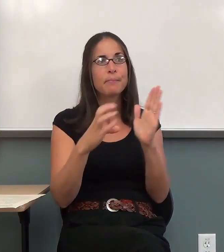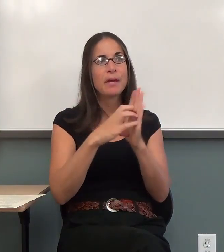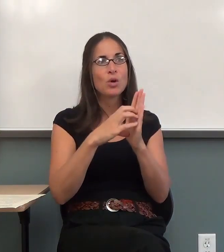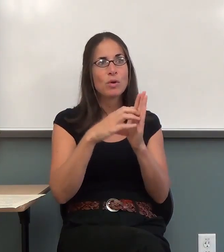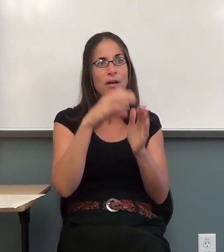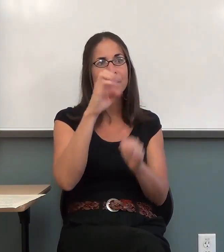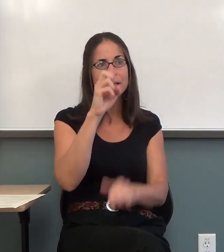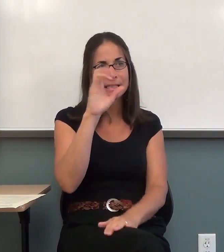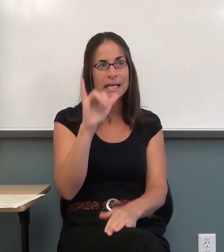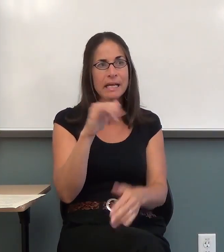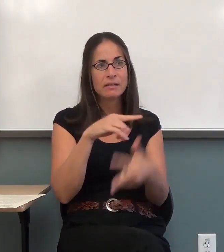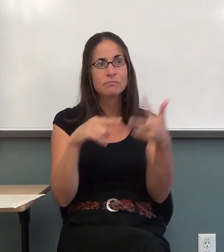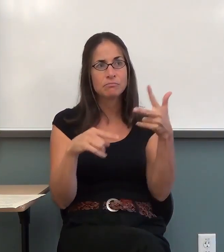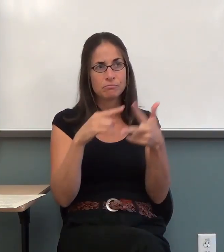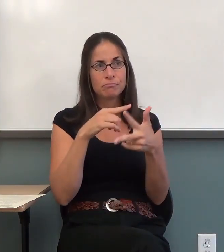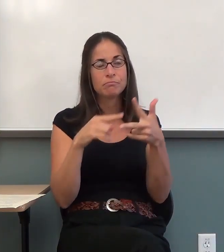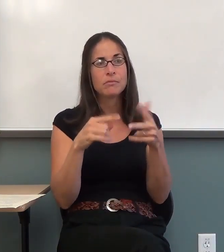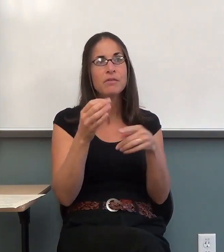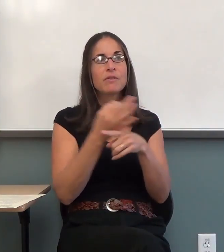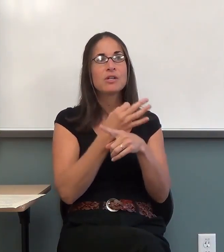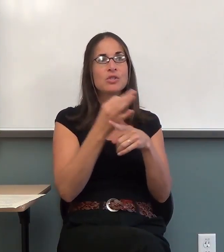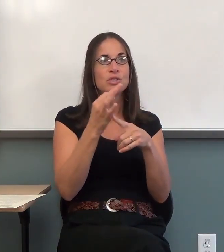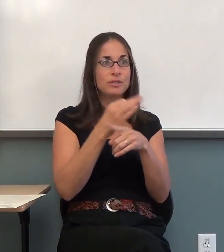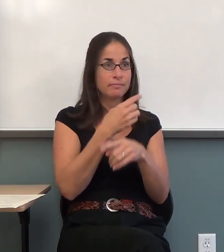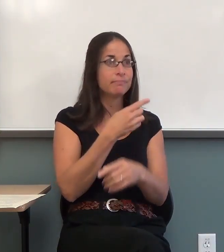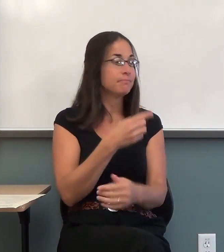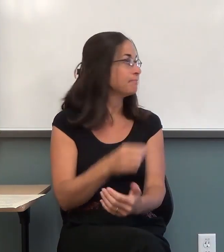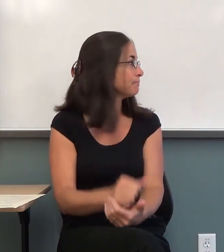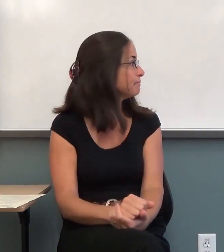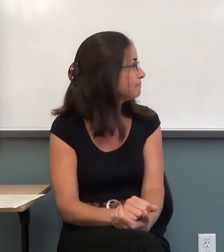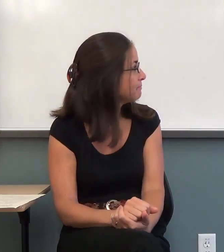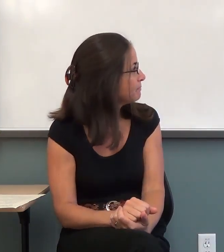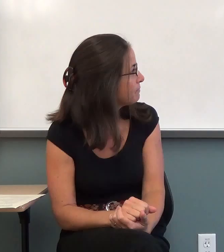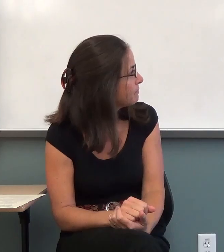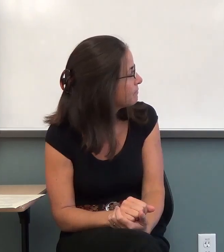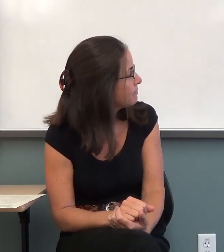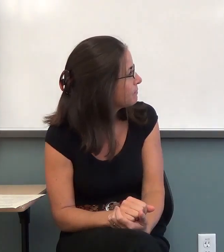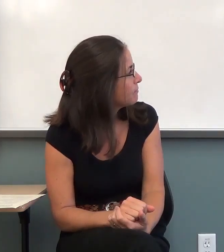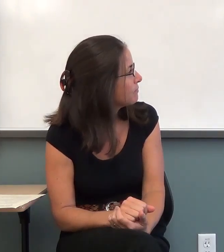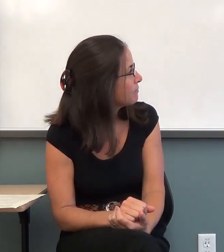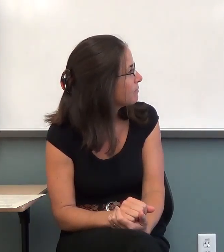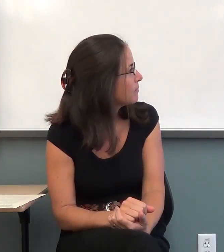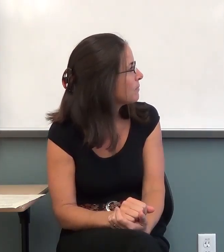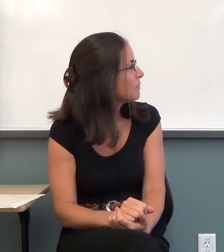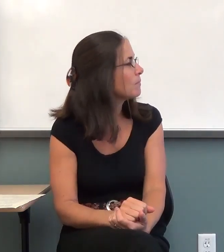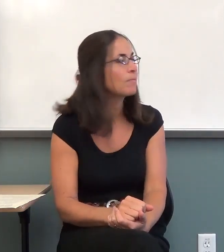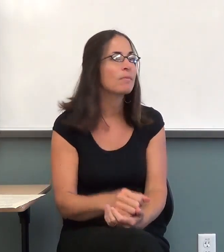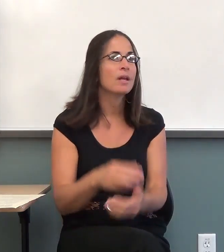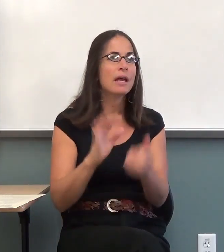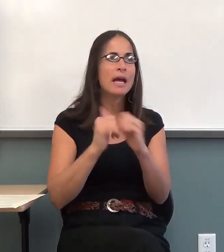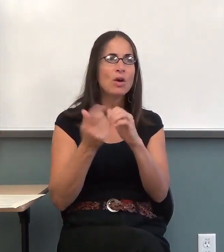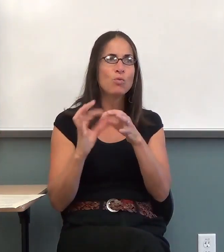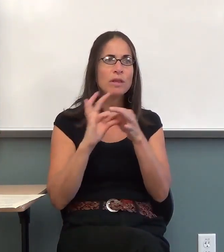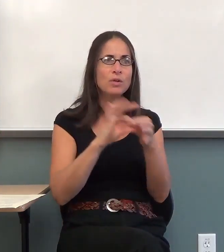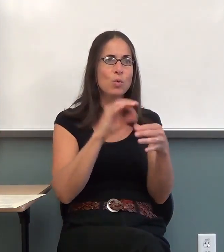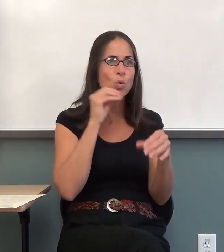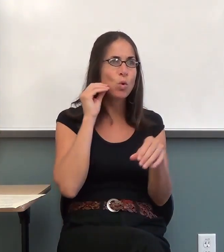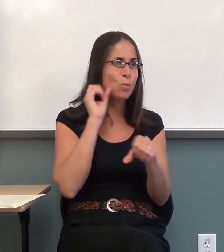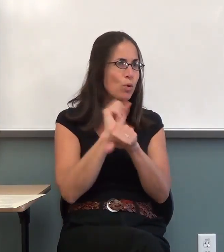Okay? The function that a word has or is used for. Now, why does that relate to your homework? Do you remember your homework? Remember back in the day